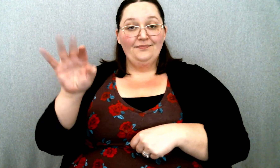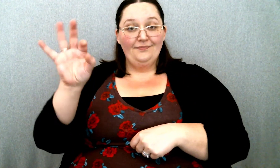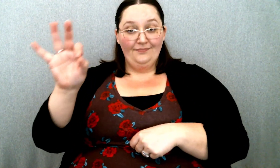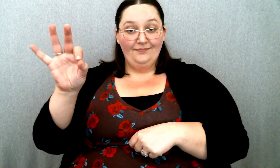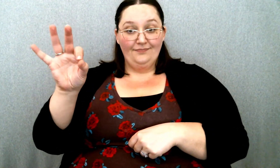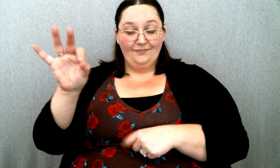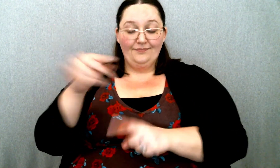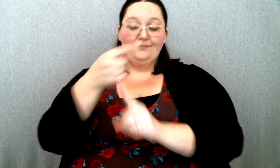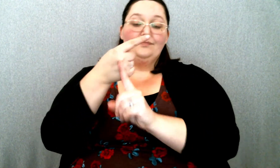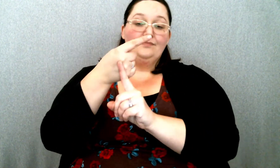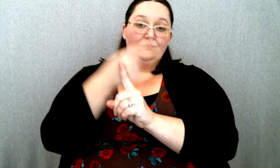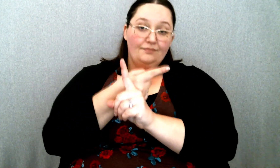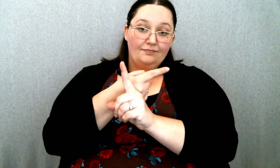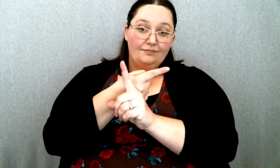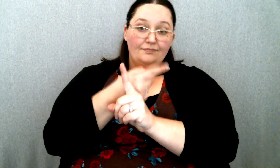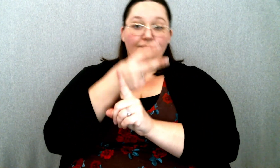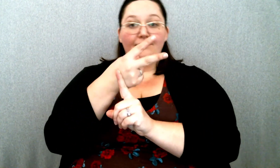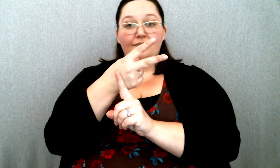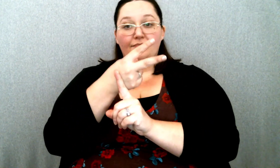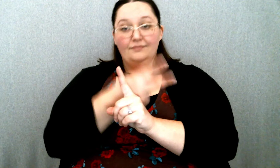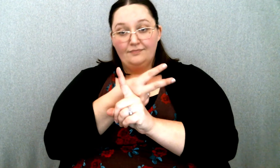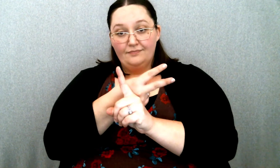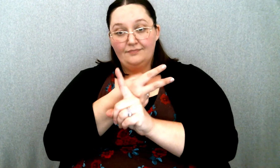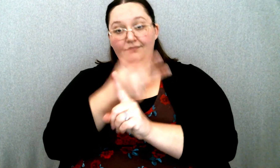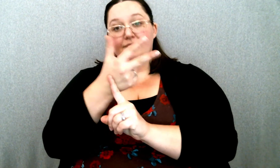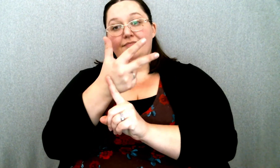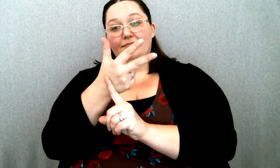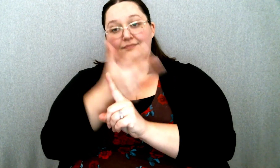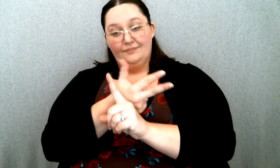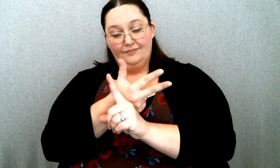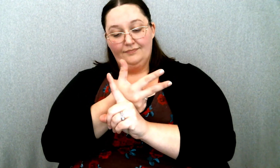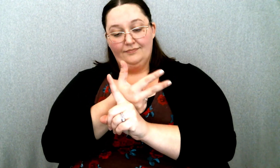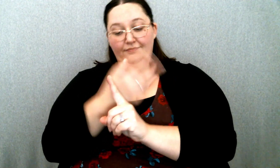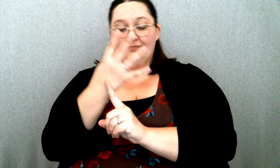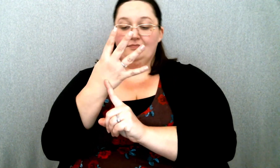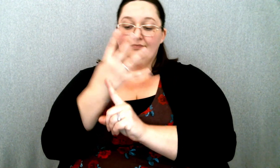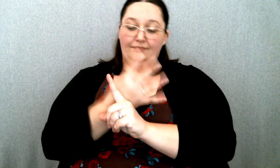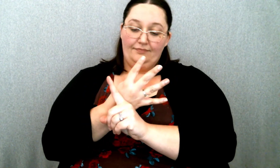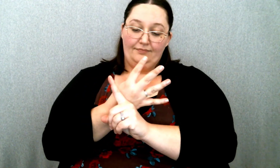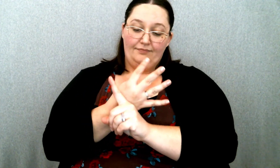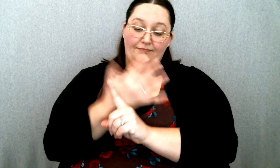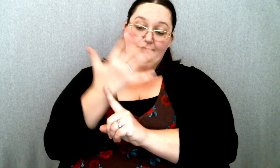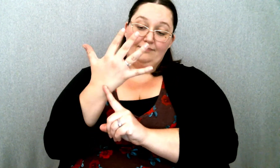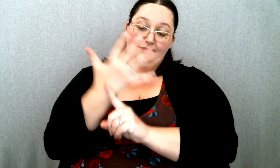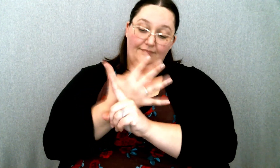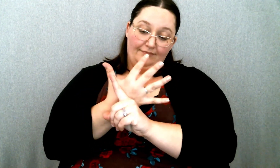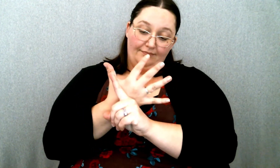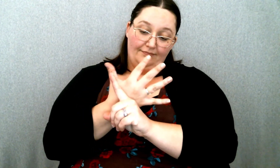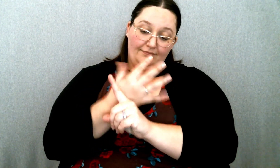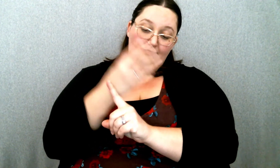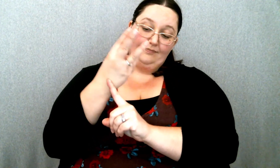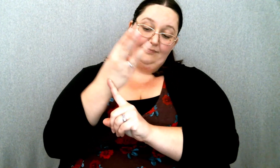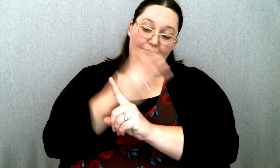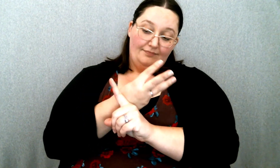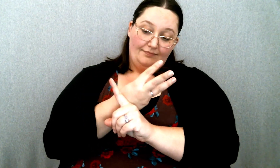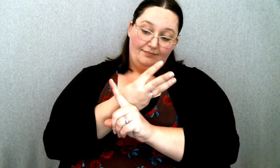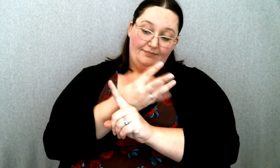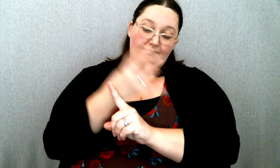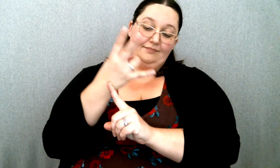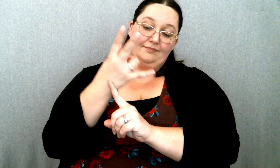You can incorporate the numbers 1 through 9 into month as well. 3 months, 4 months, 5 months, and so on, all